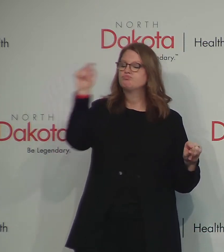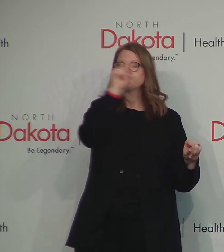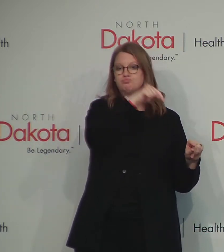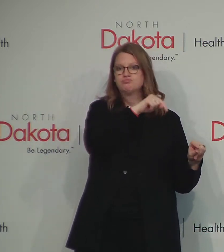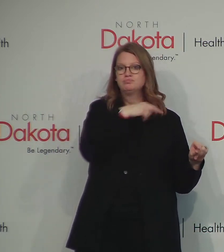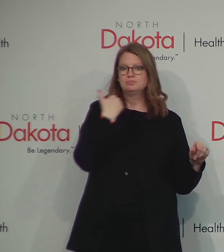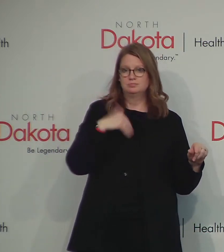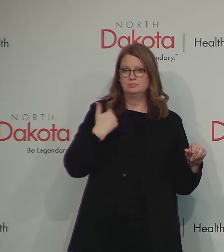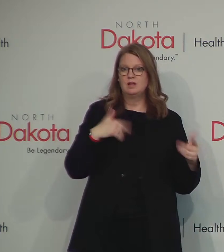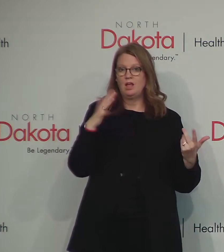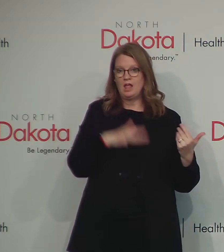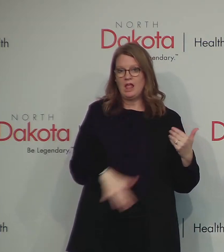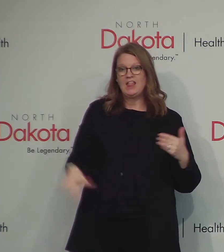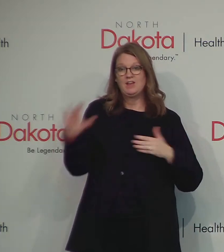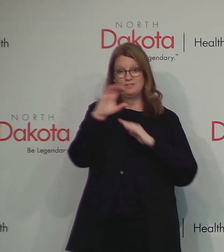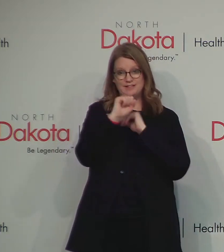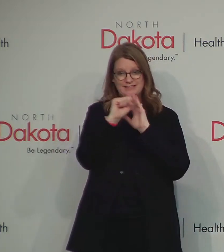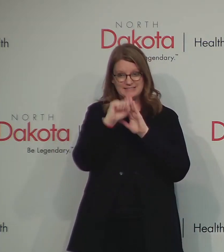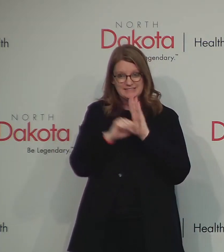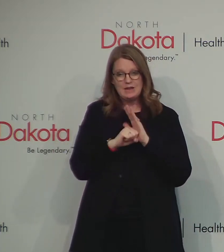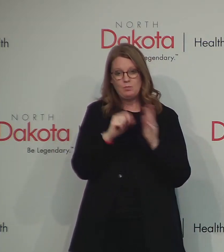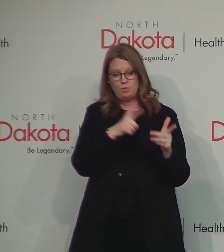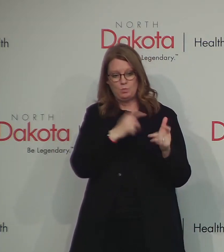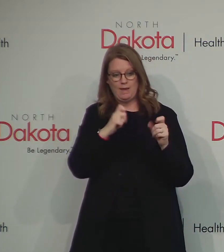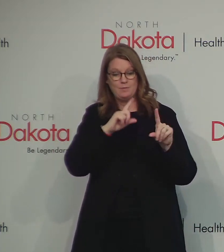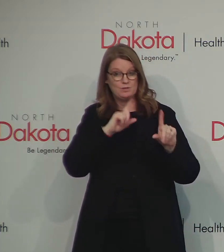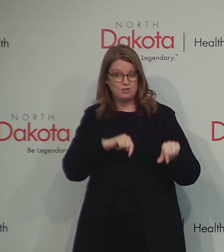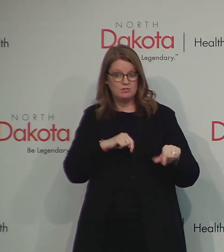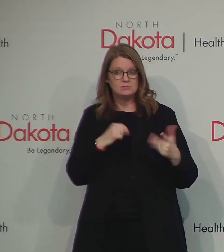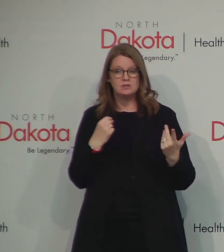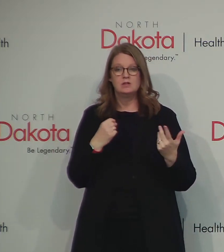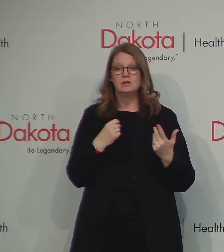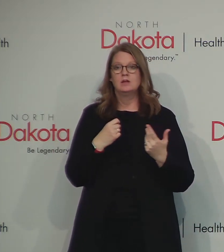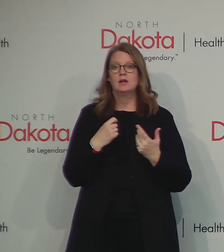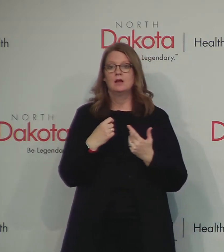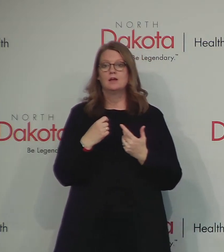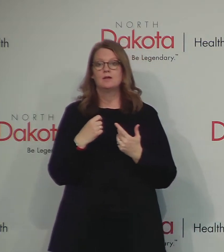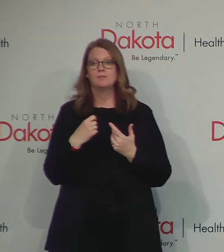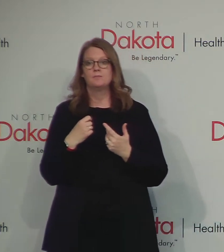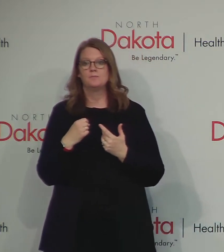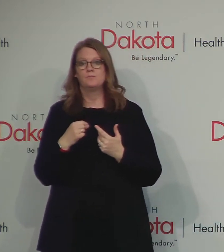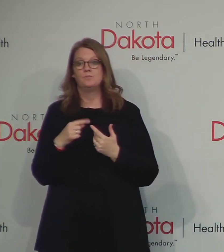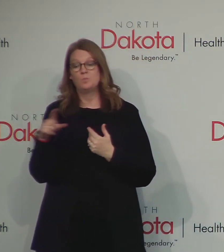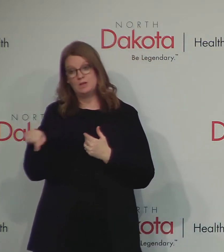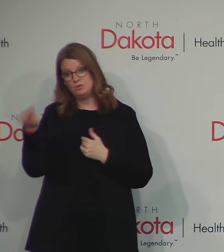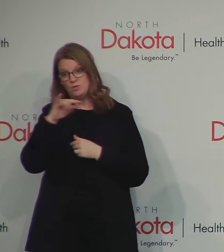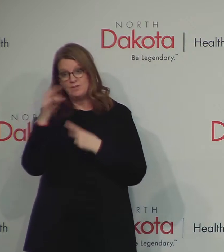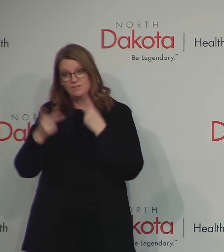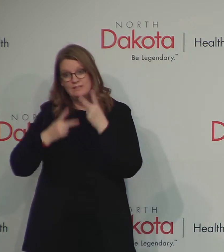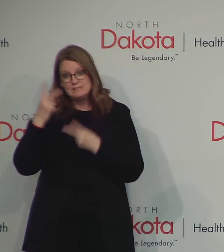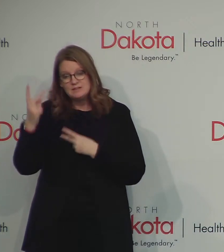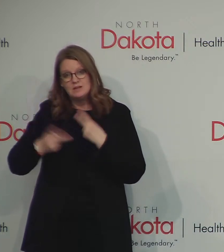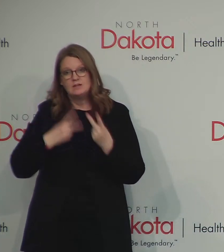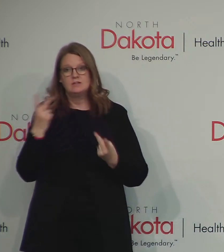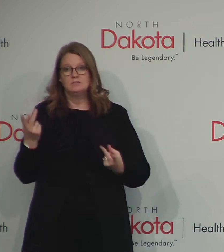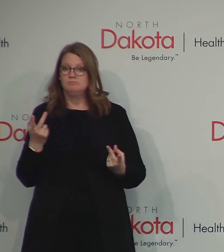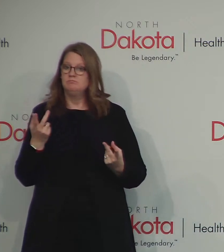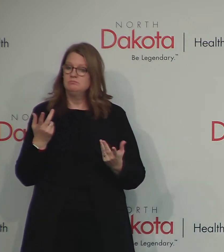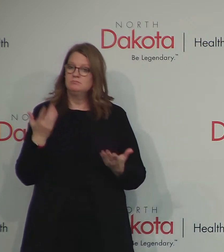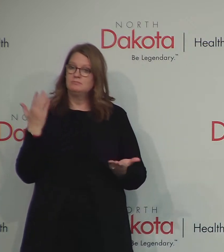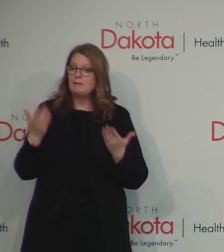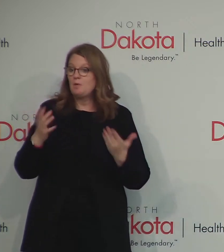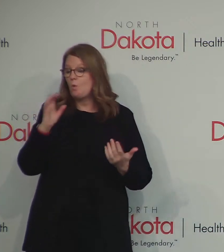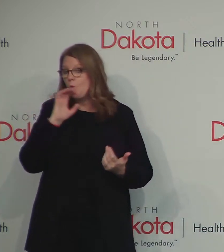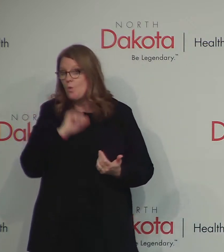exist across our state with rapid results. And of course, when you're visiting or preparing to visit your loved ones that may be elderly